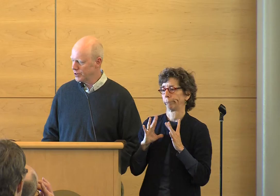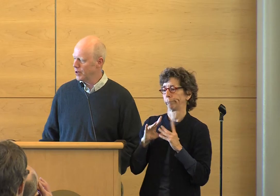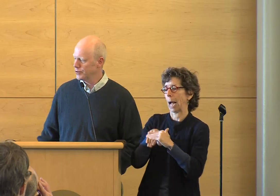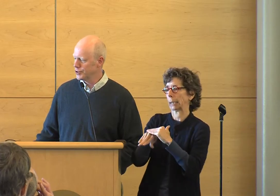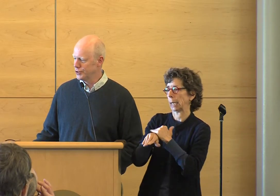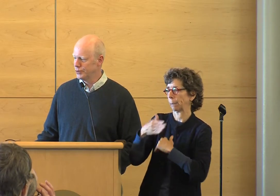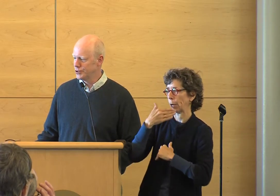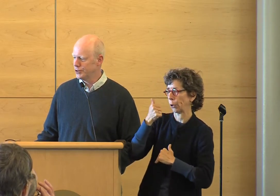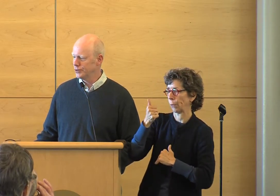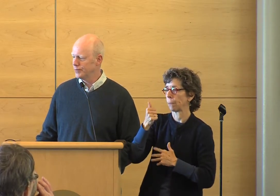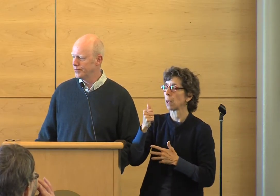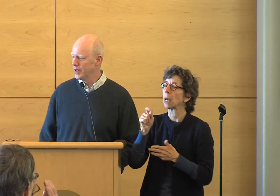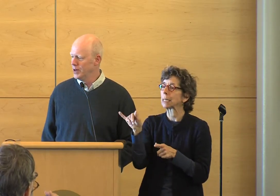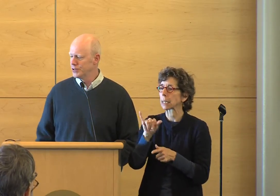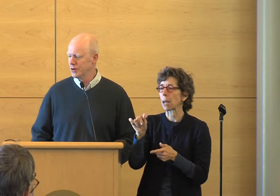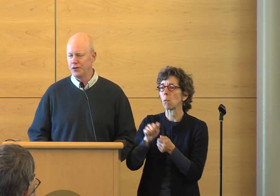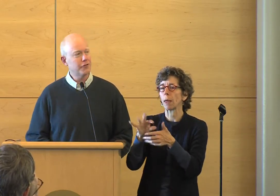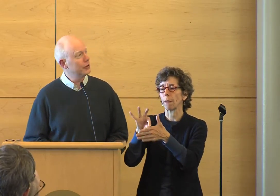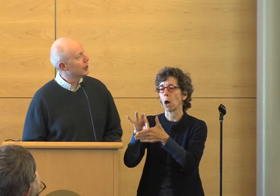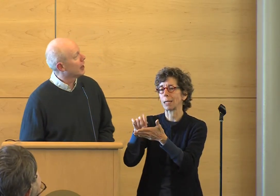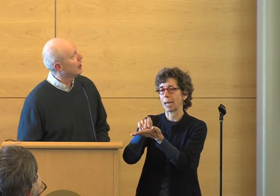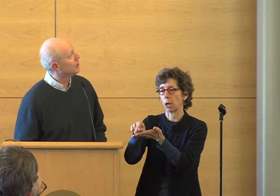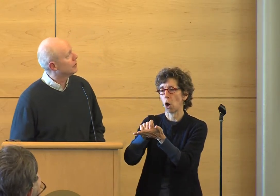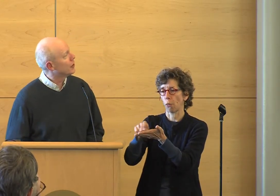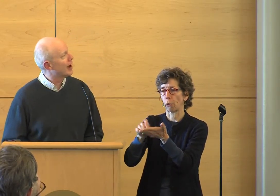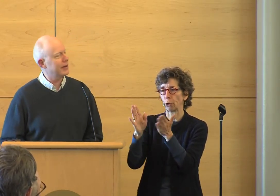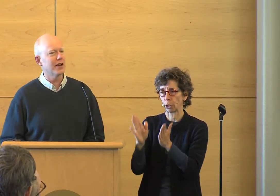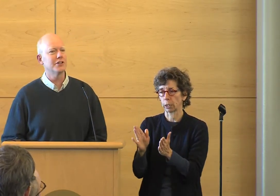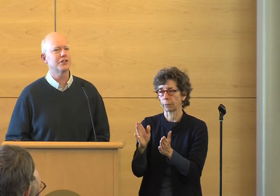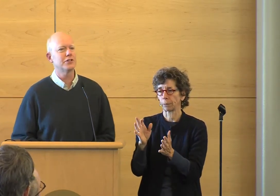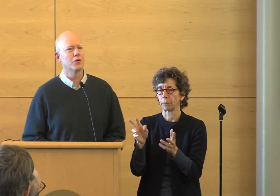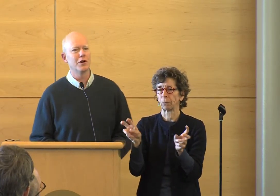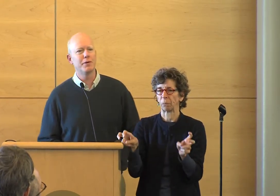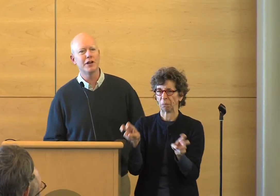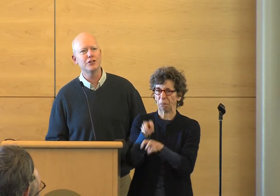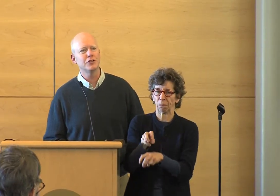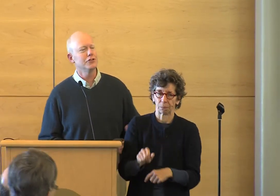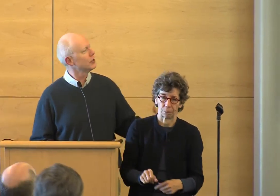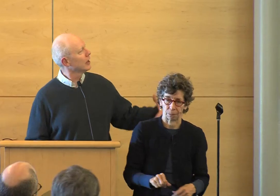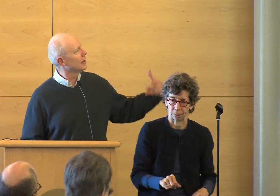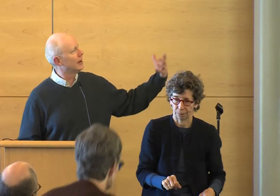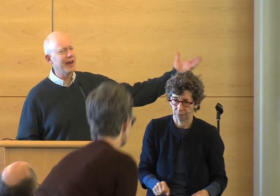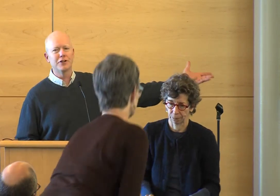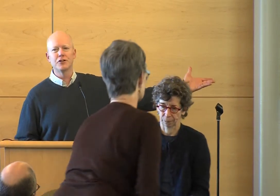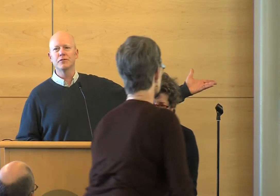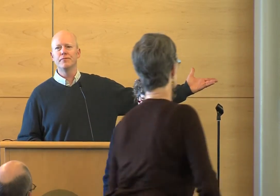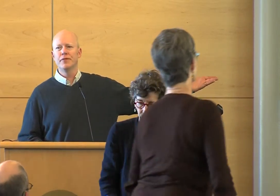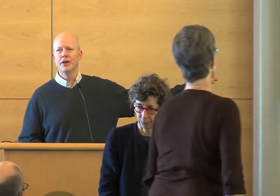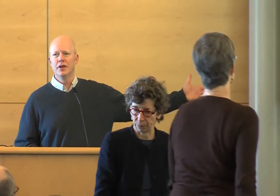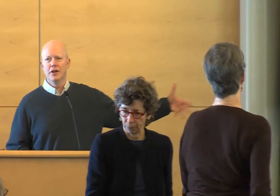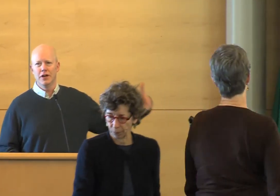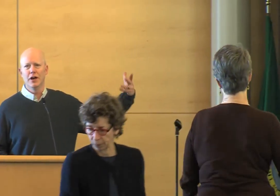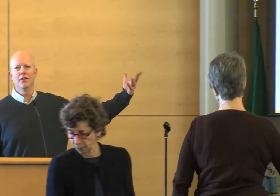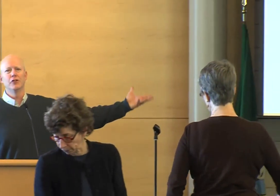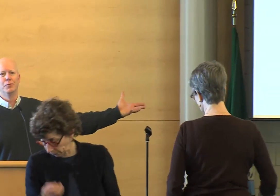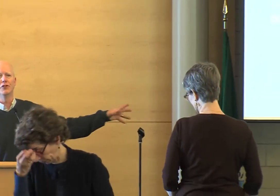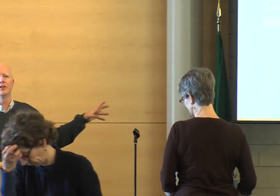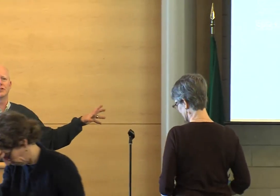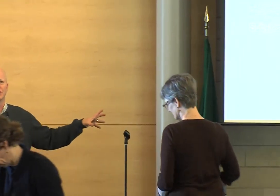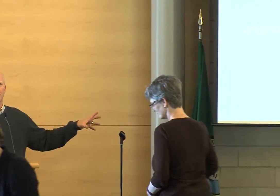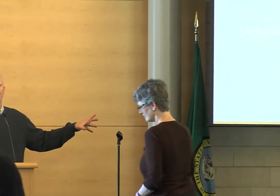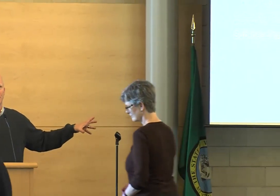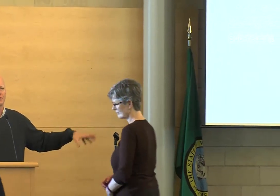yet, so we are at a point where web developers really do need to understand, you know, kind of the nuts and bolts of how accessibility